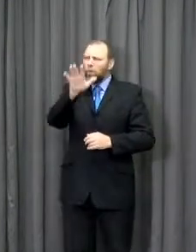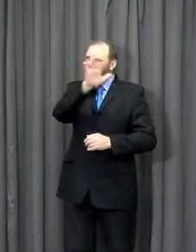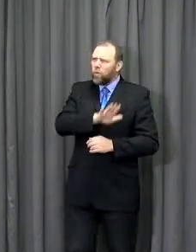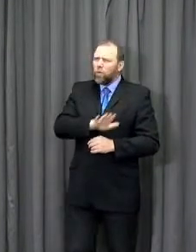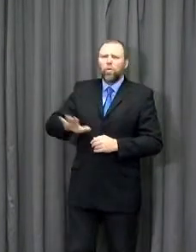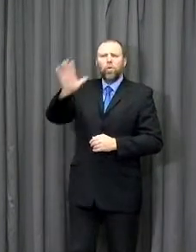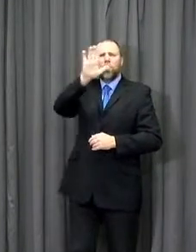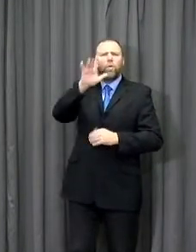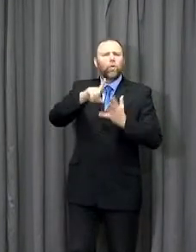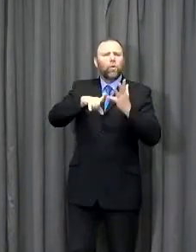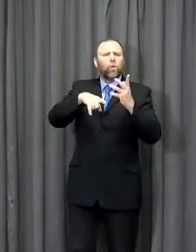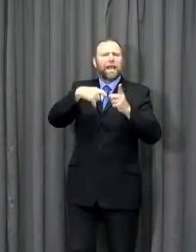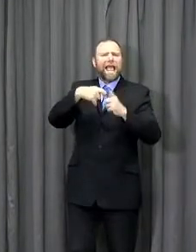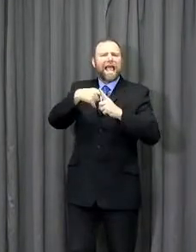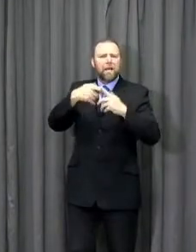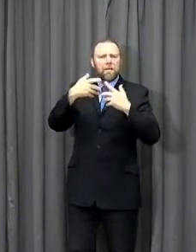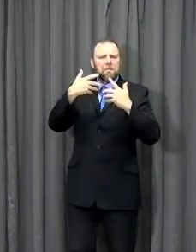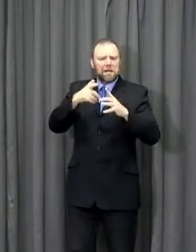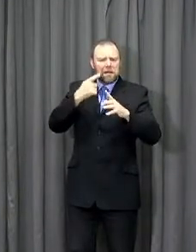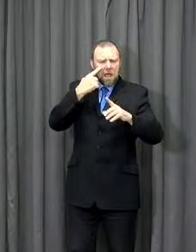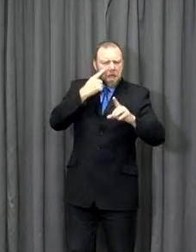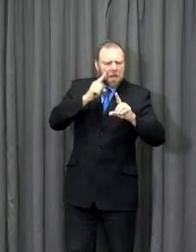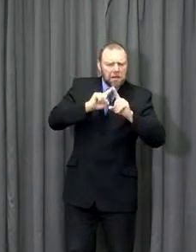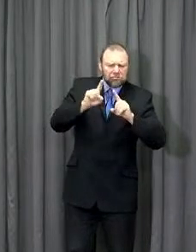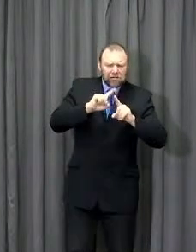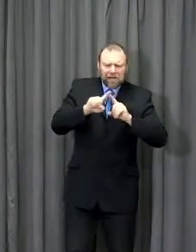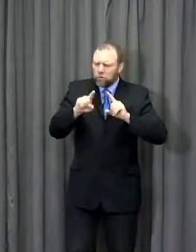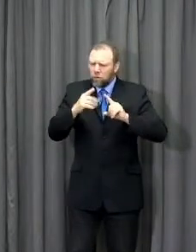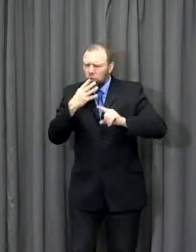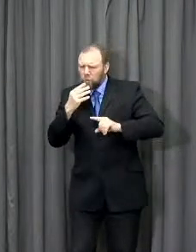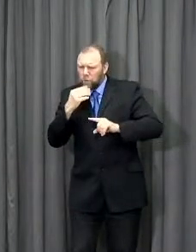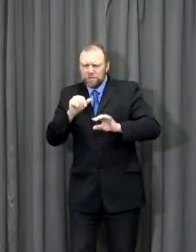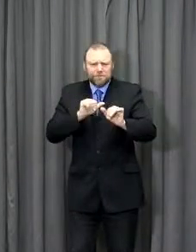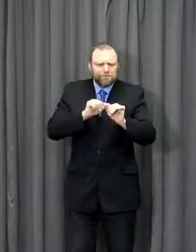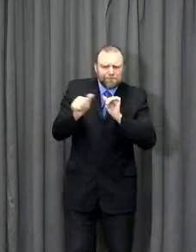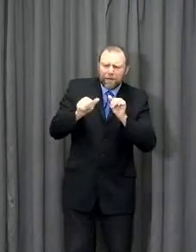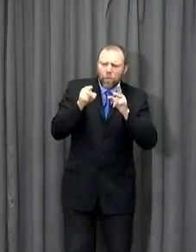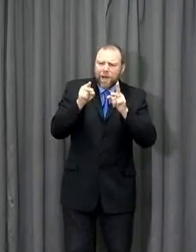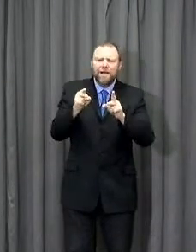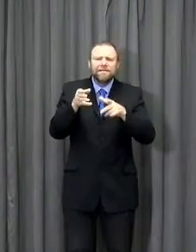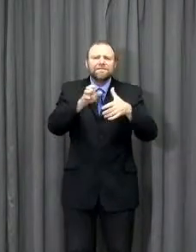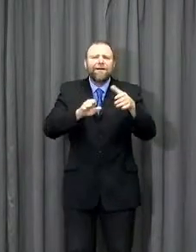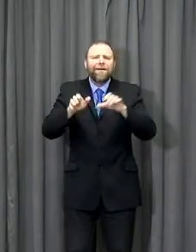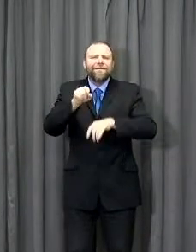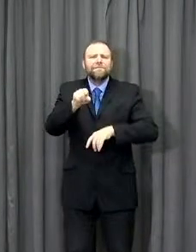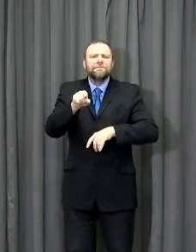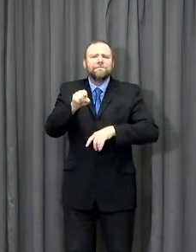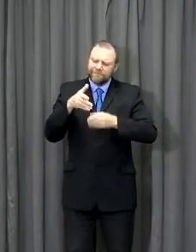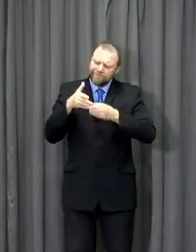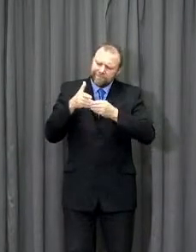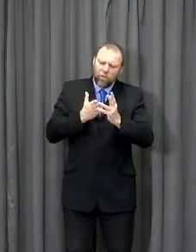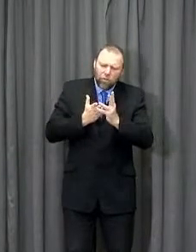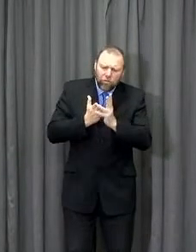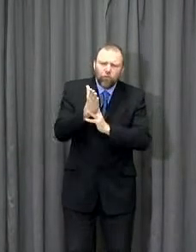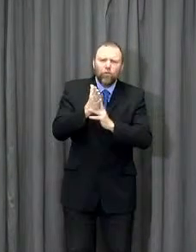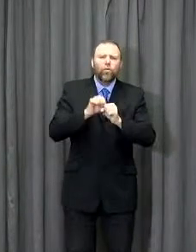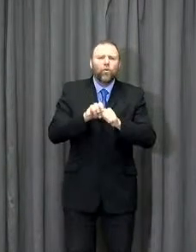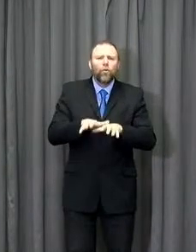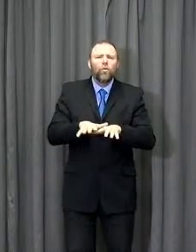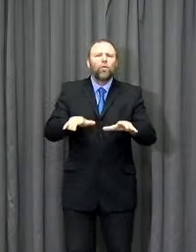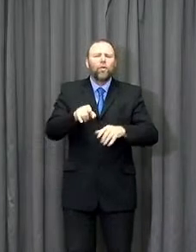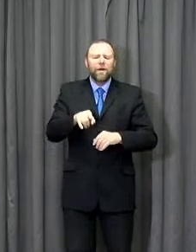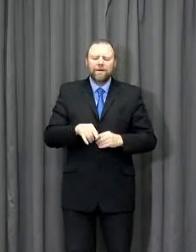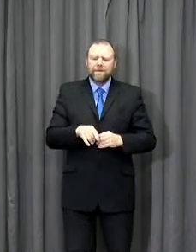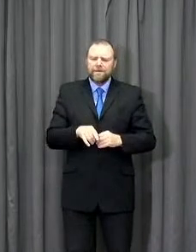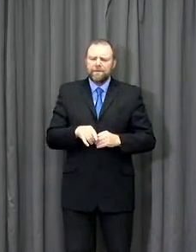UK to harness the benefits of science to help us lead us through the pandemic and minimise the impact. You mentioned